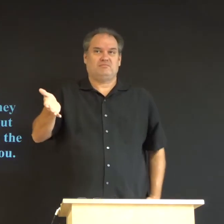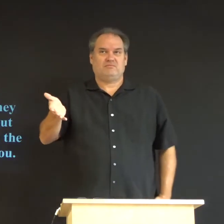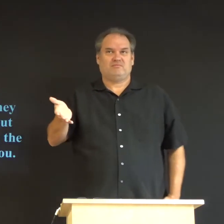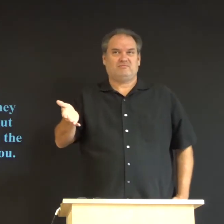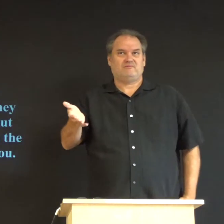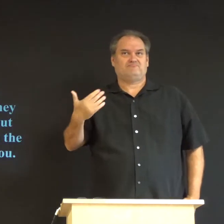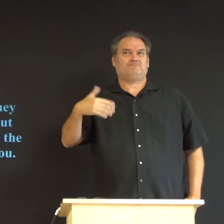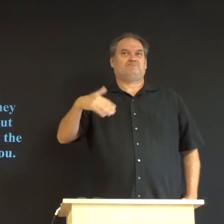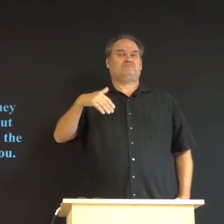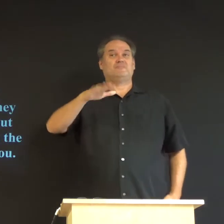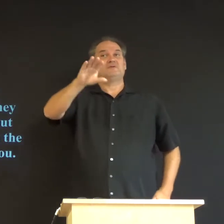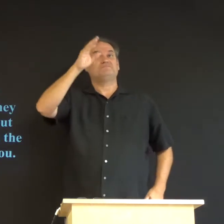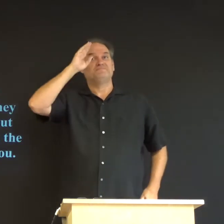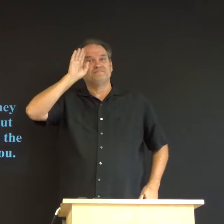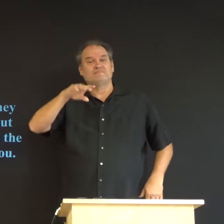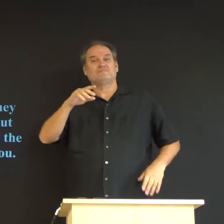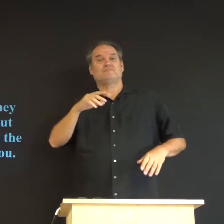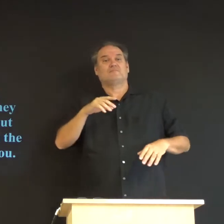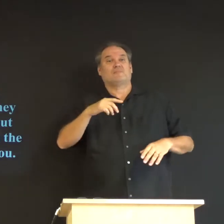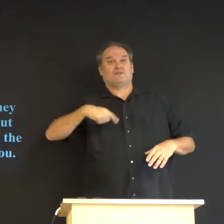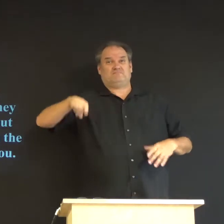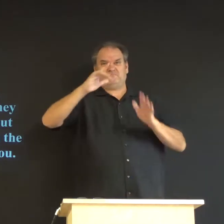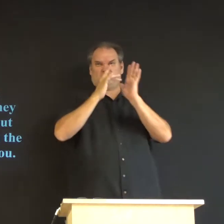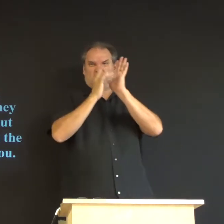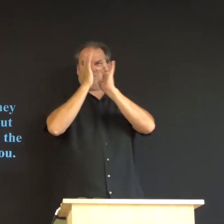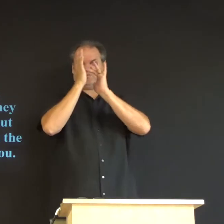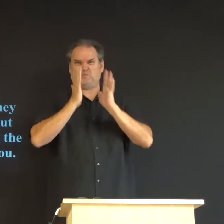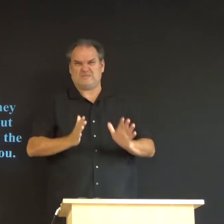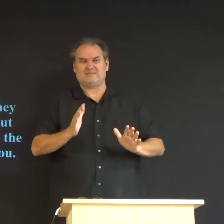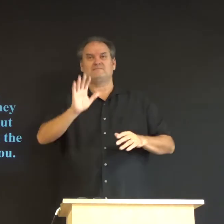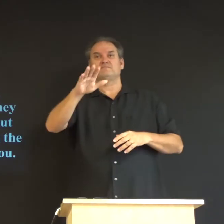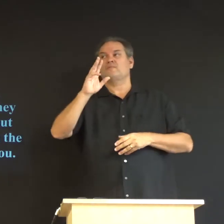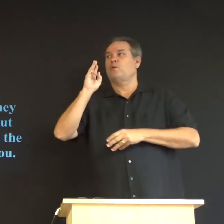God. The kingdom had come to be established.